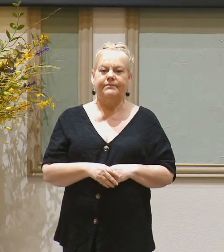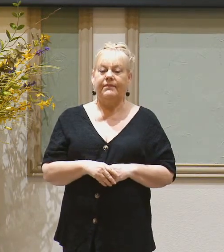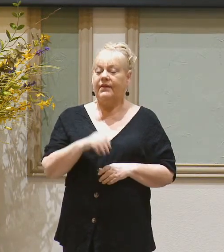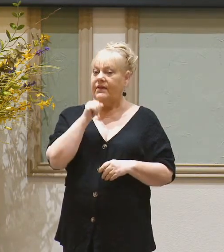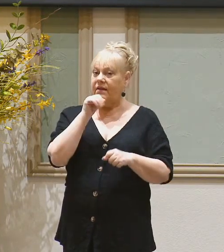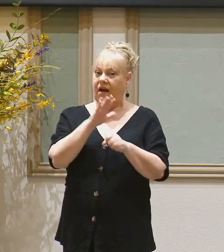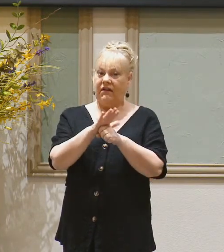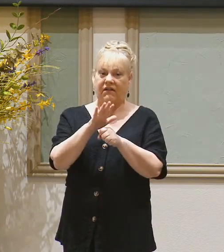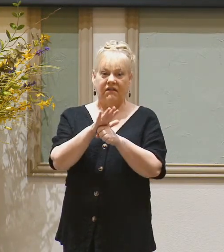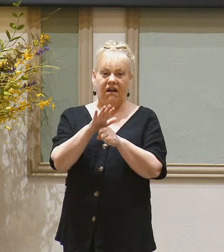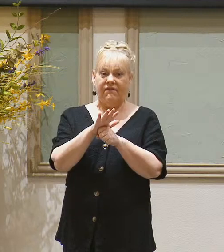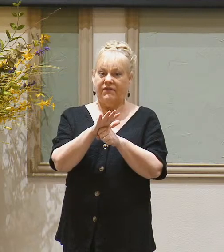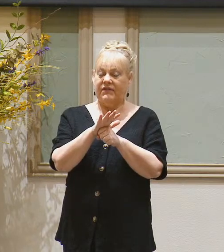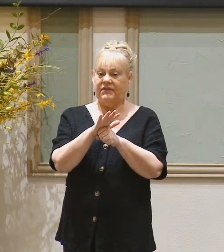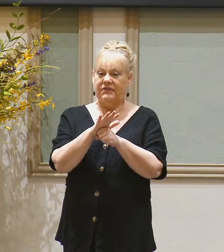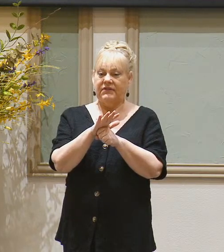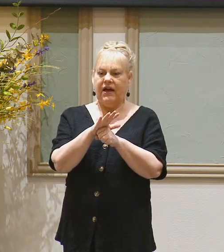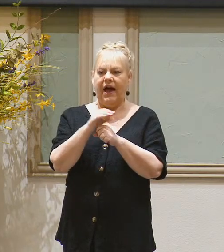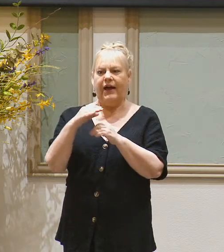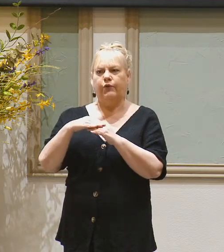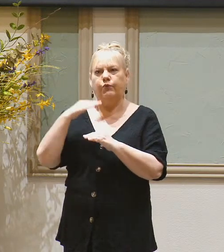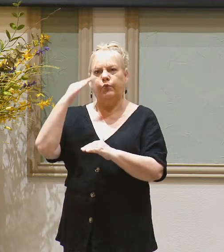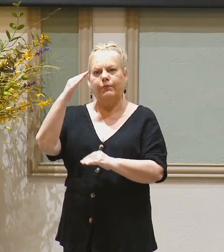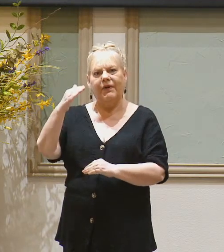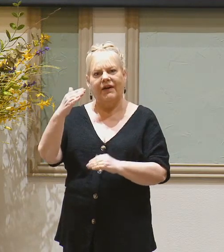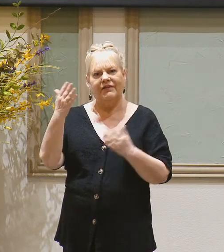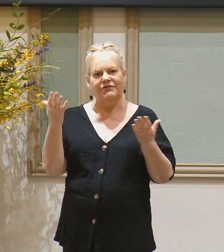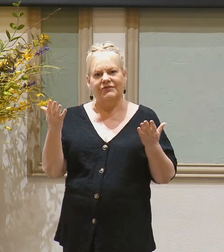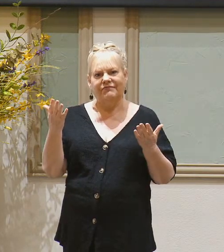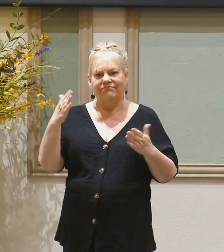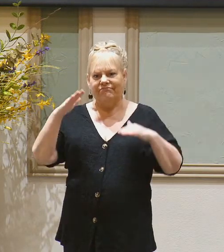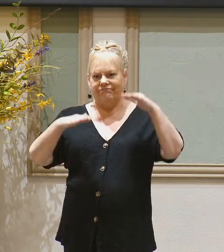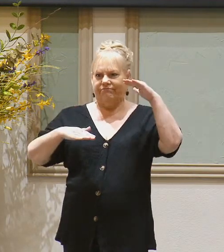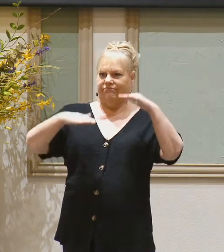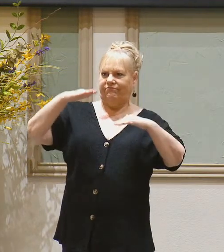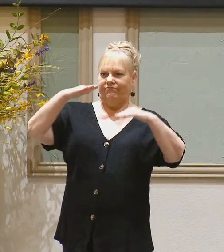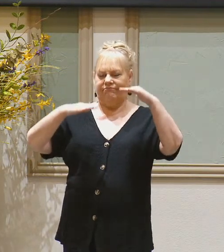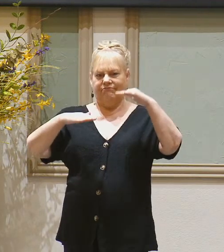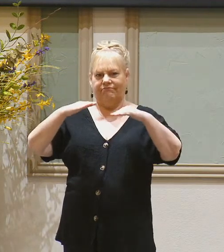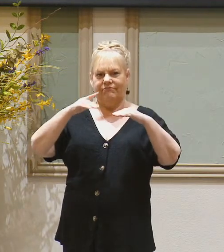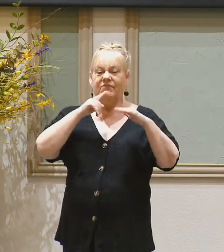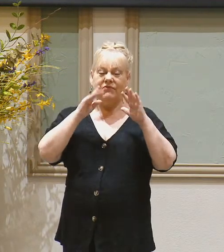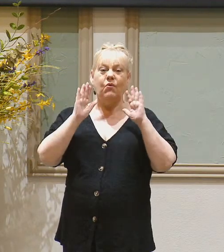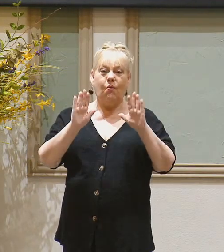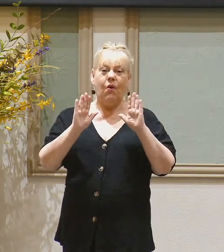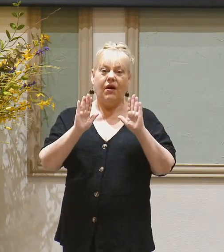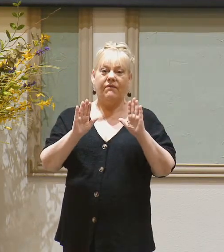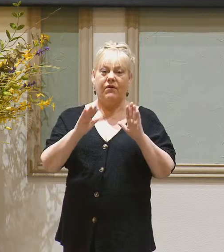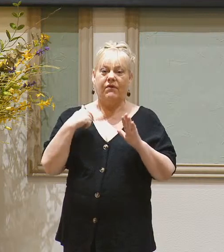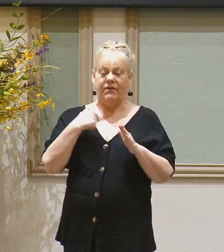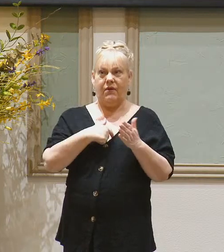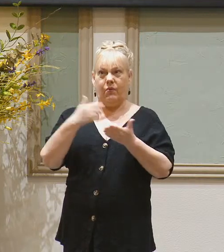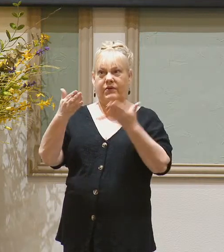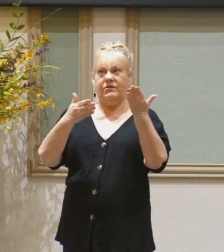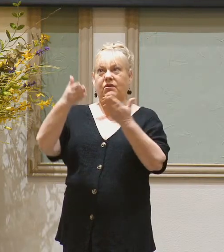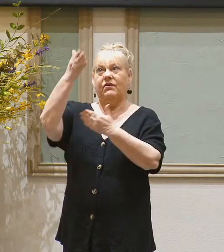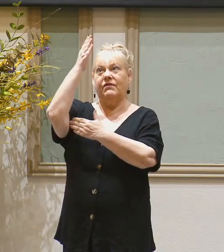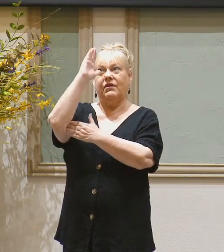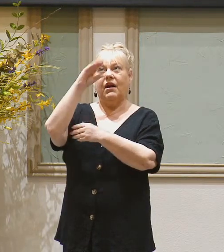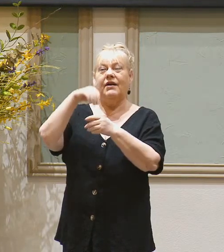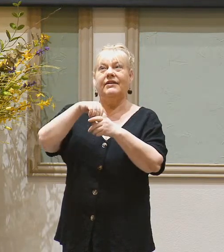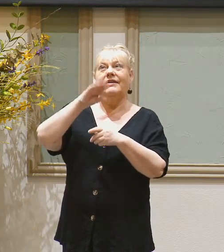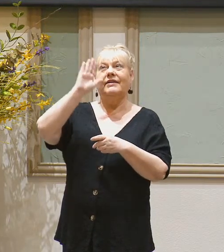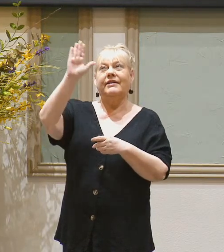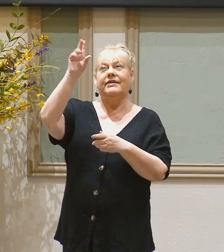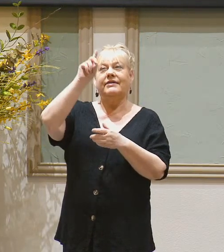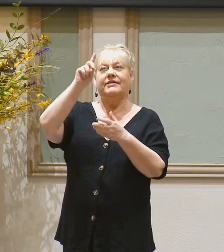Not enough and too much. Isn't it wonderful that we serve a God who, in his